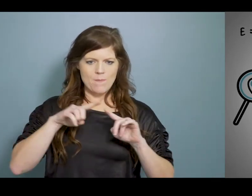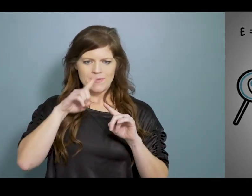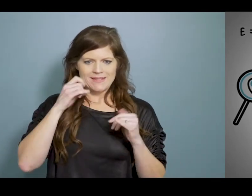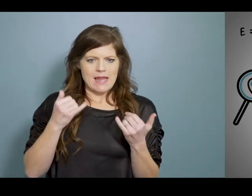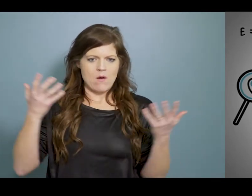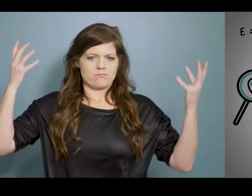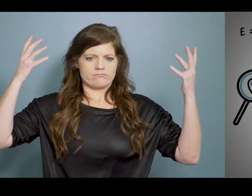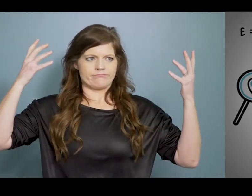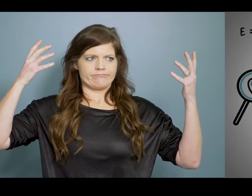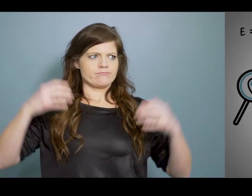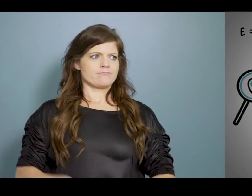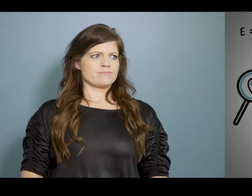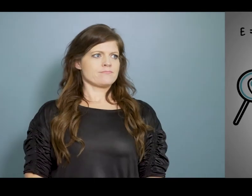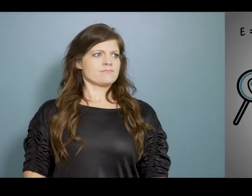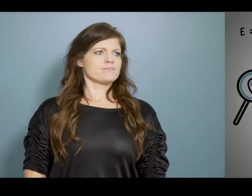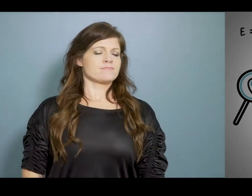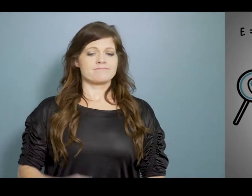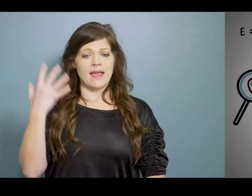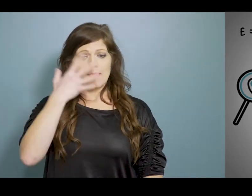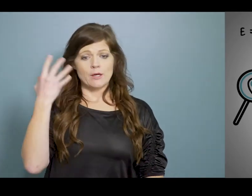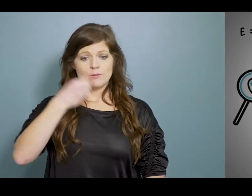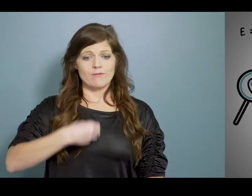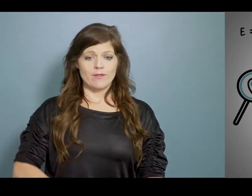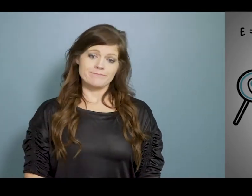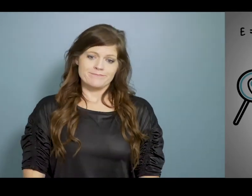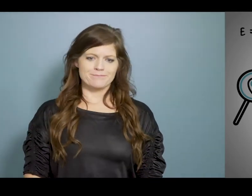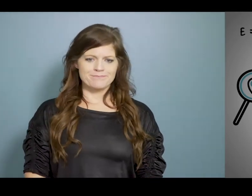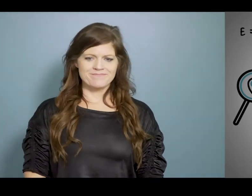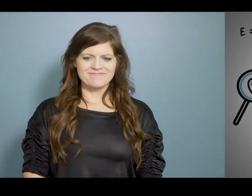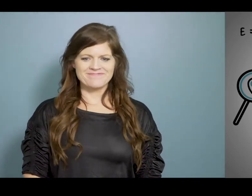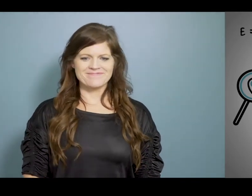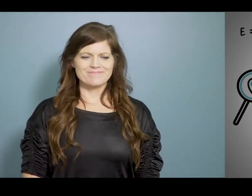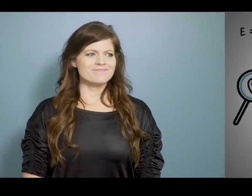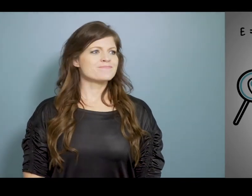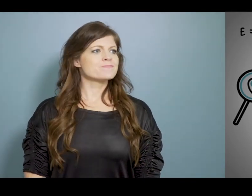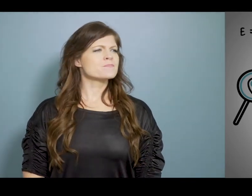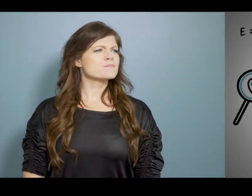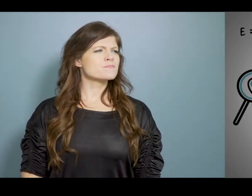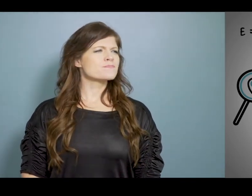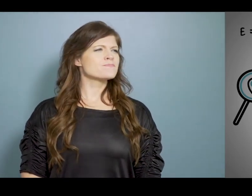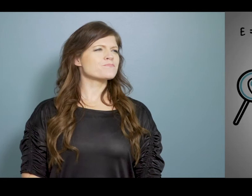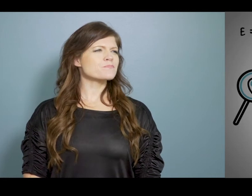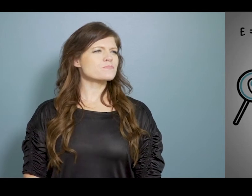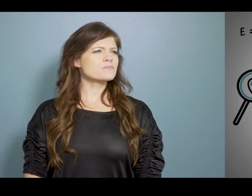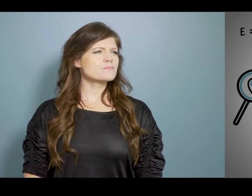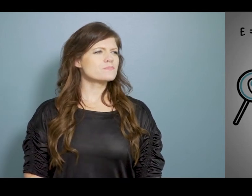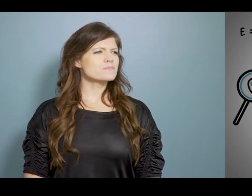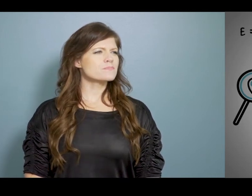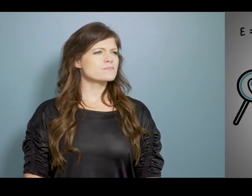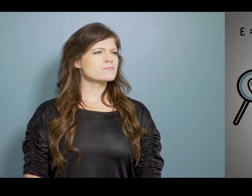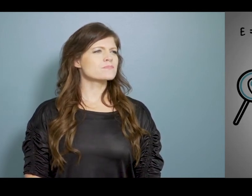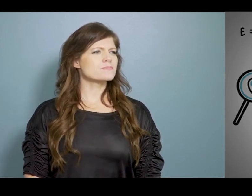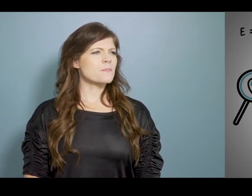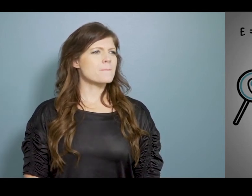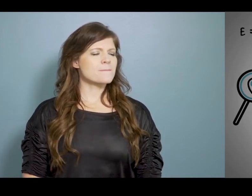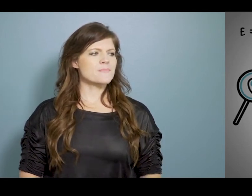things you can hear. Notice what you can touch and taste and smell. Notice what you are doing and give your